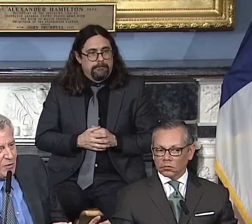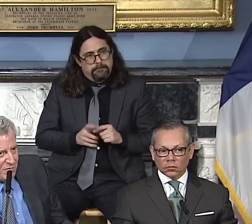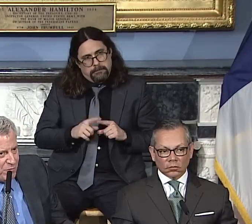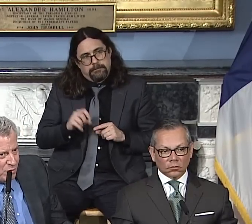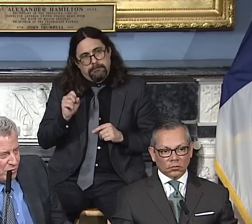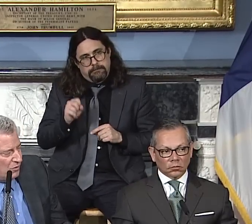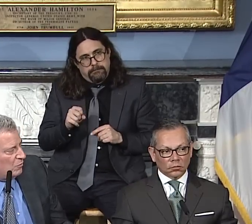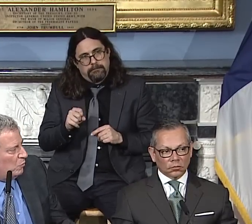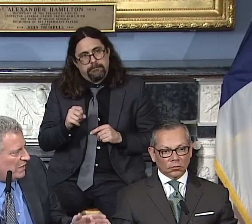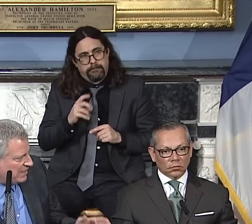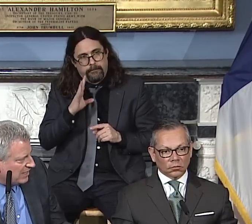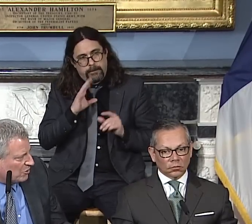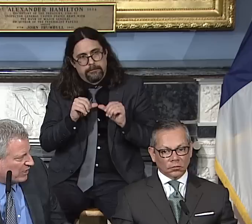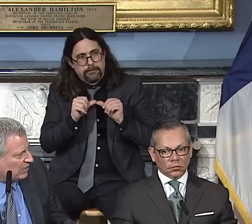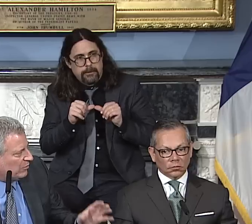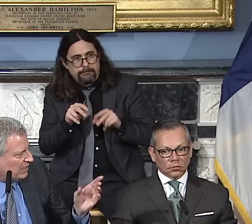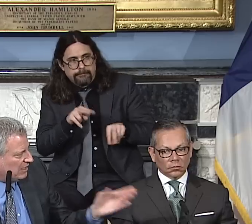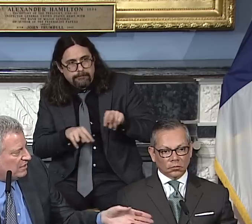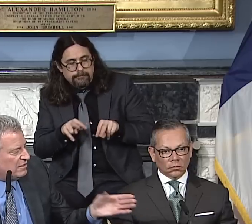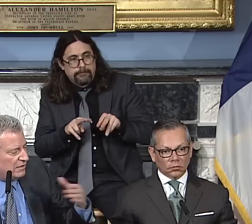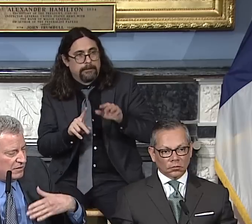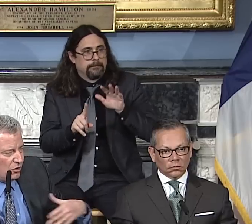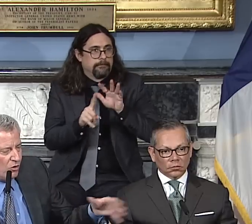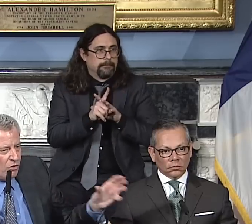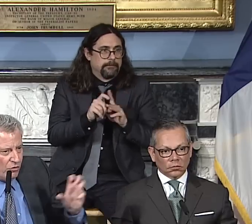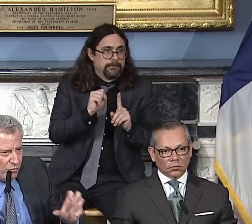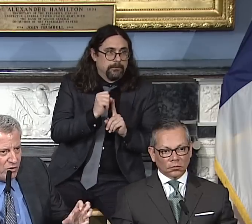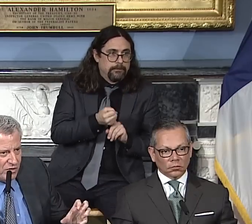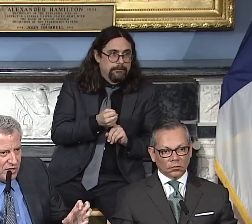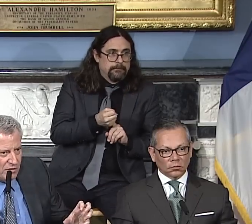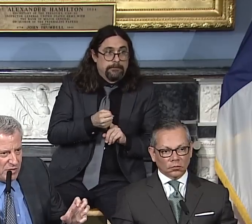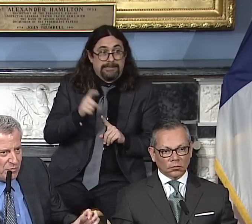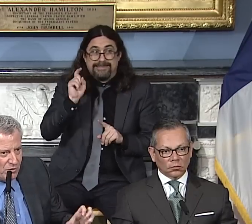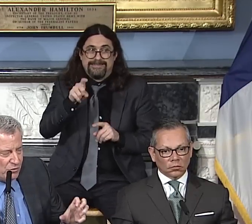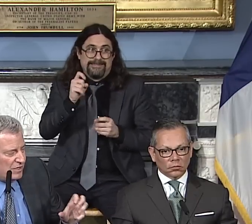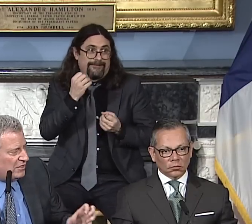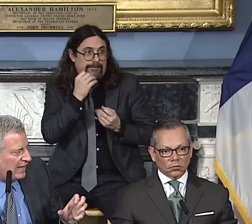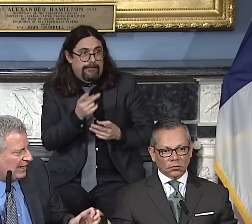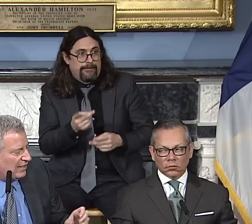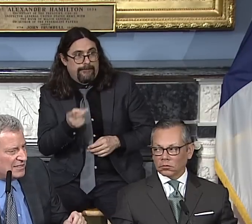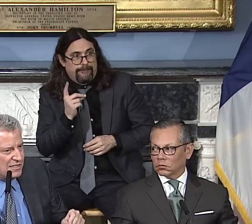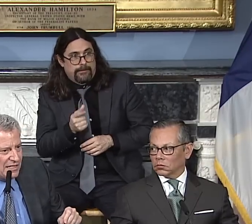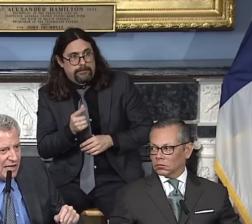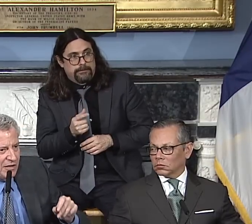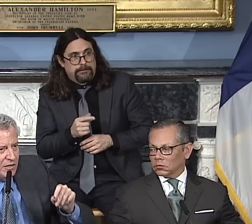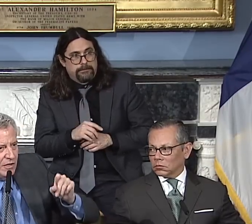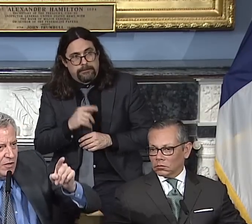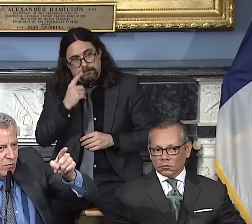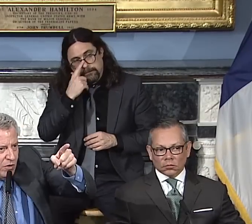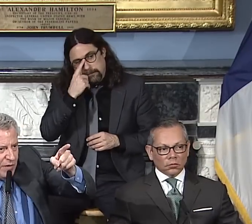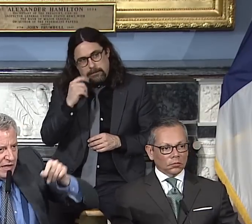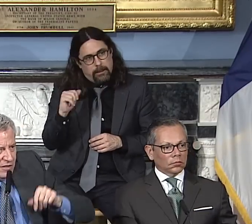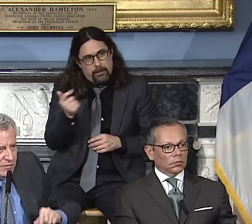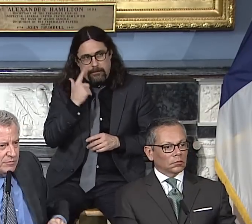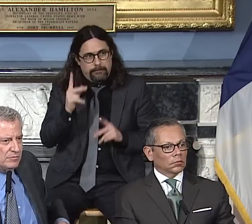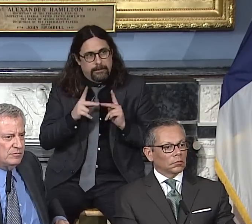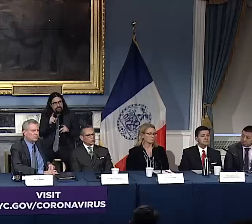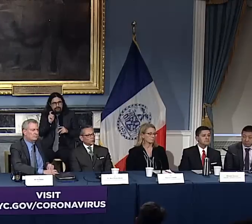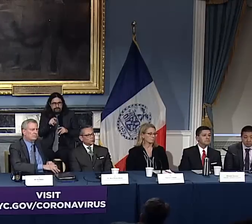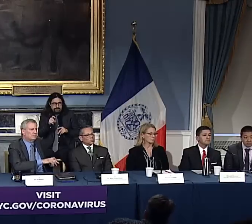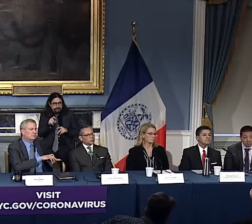matter how informal, we need it quickly, and we need, all the pertinent people who need to analyze it to get it. Way back?